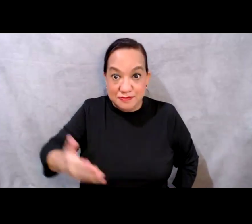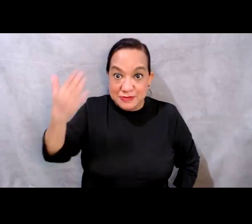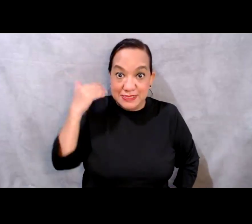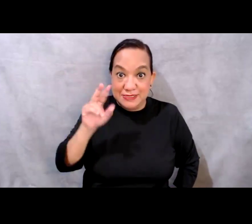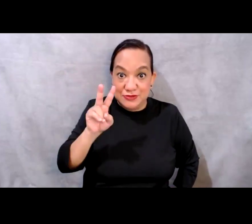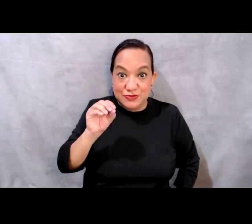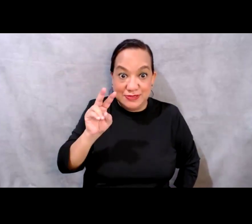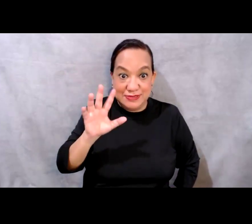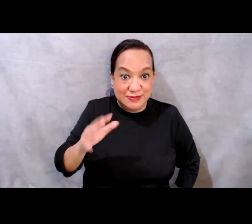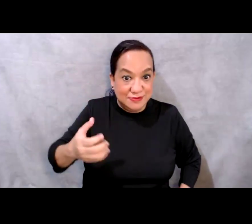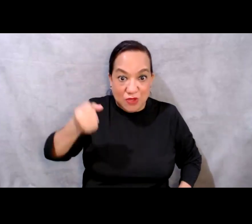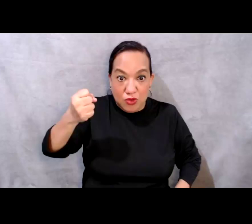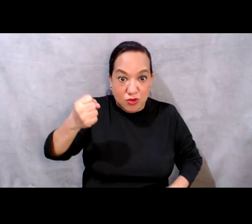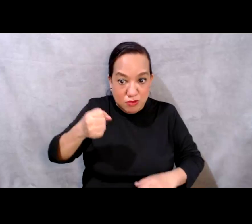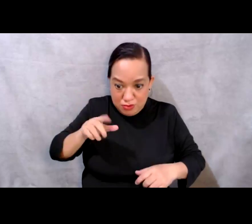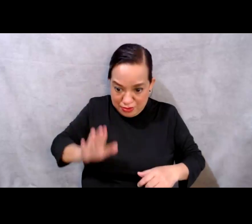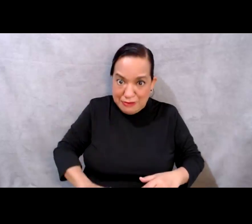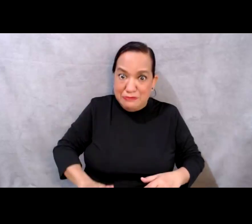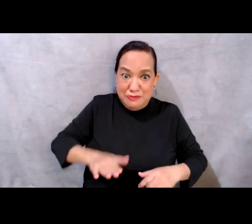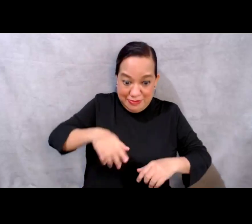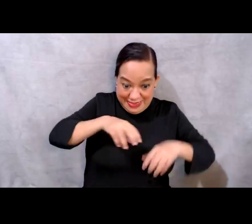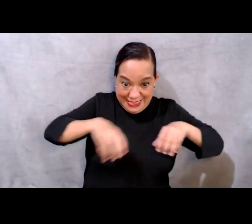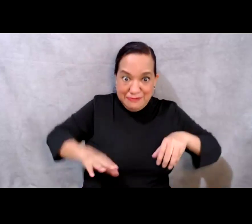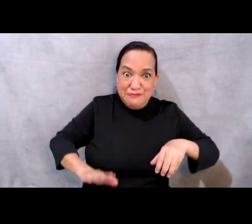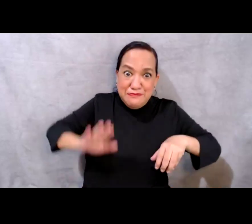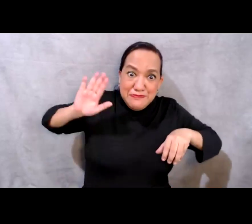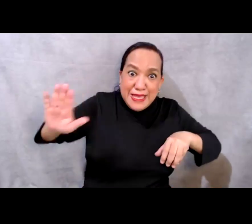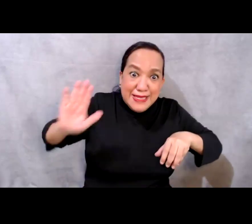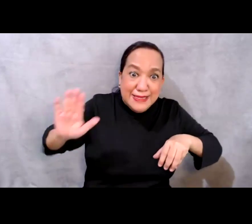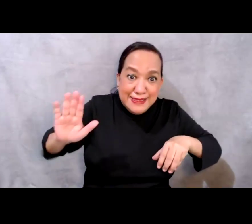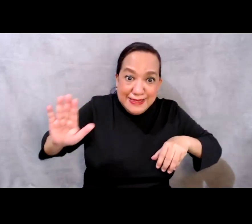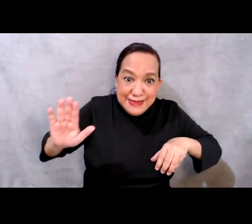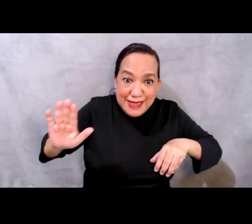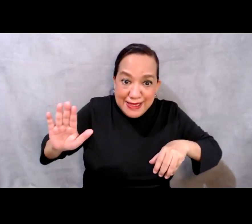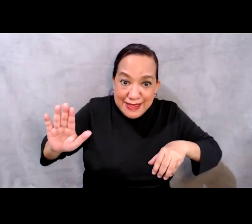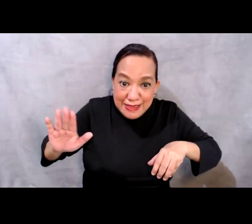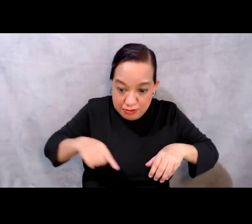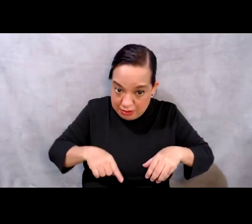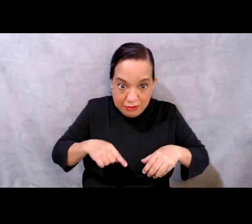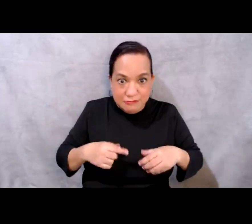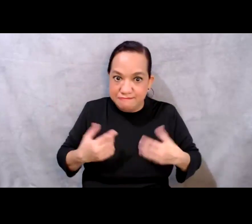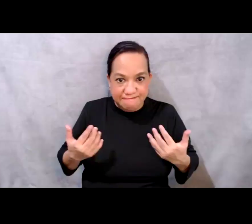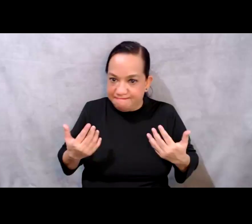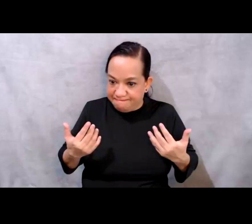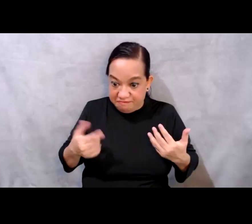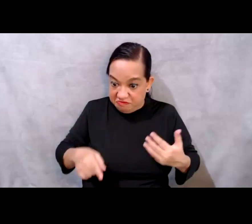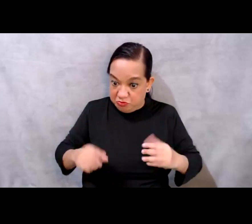are good and if you cooperate, maybe we will help you come back. All of them